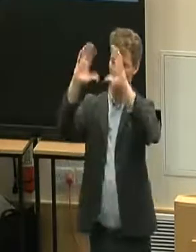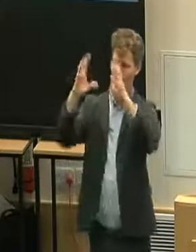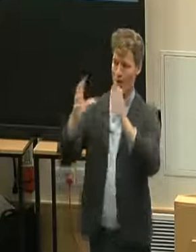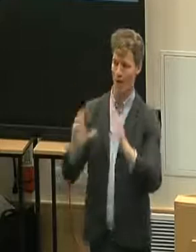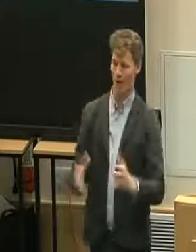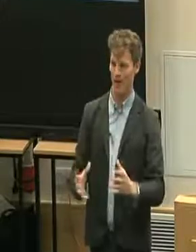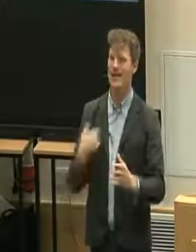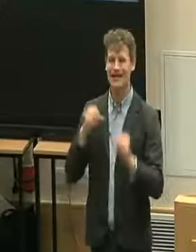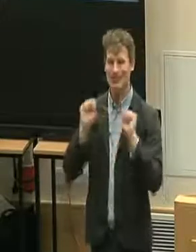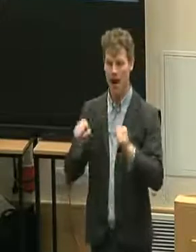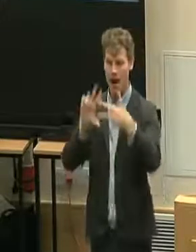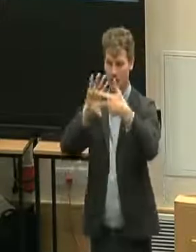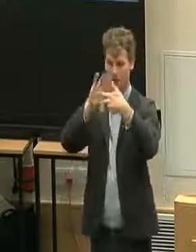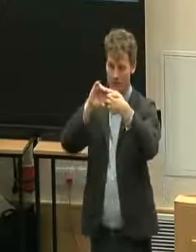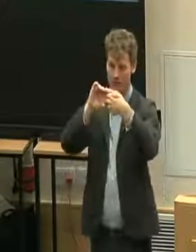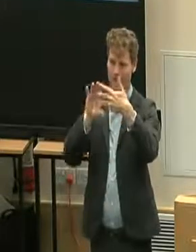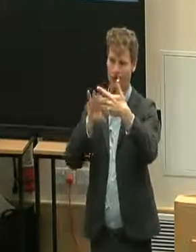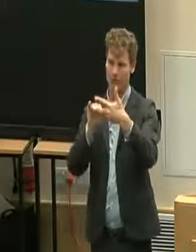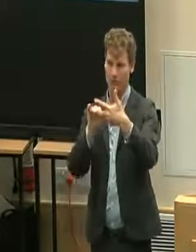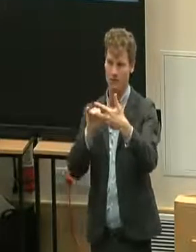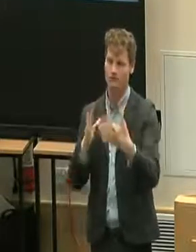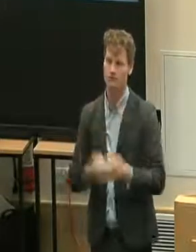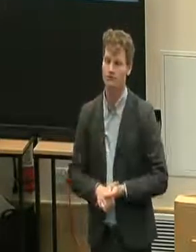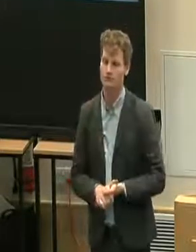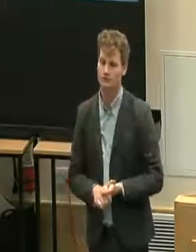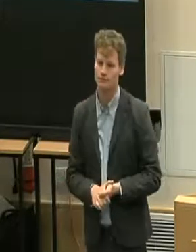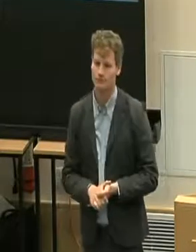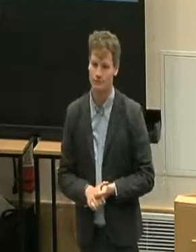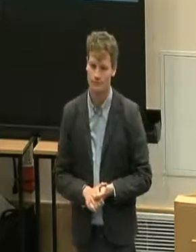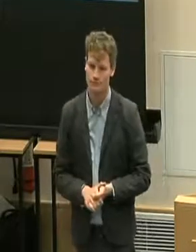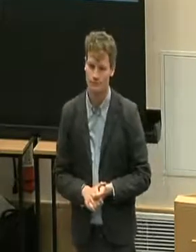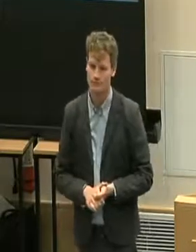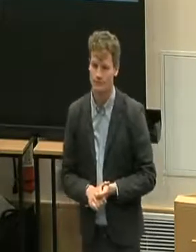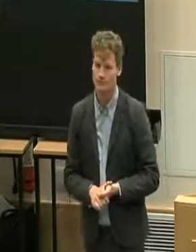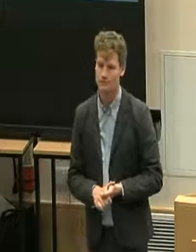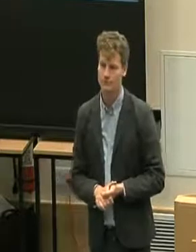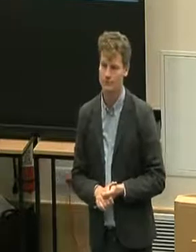think they can be brought together. And what I'm going to do is just bring inherent dignity,